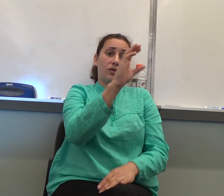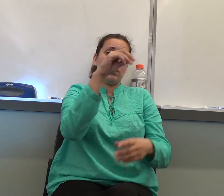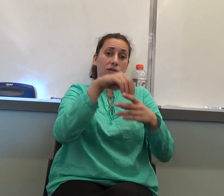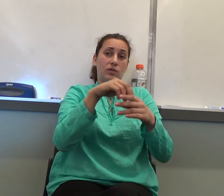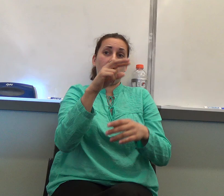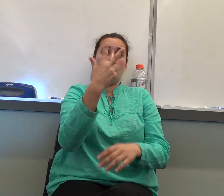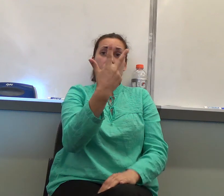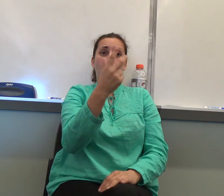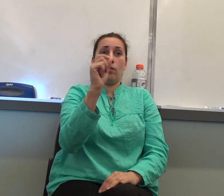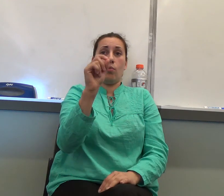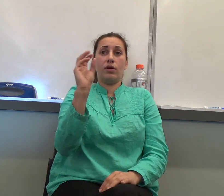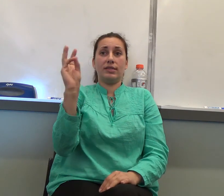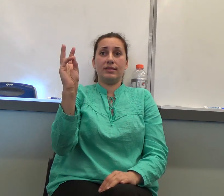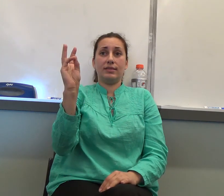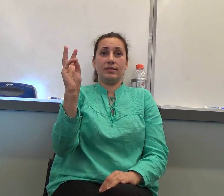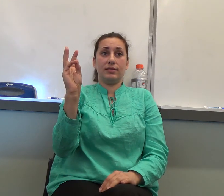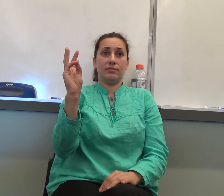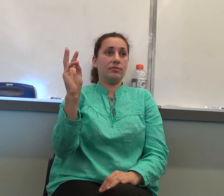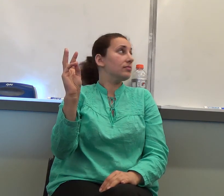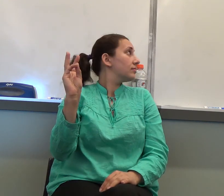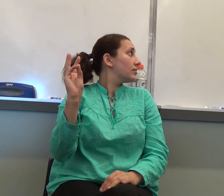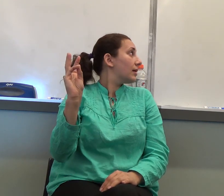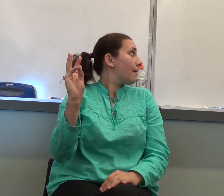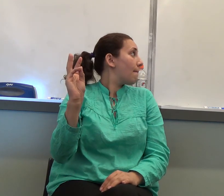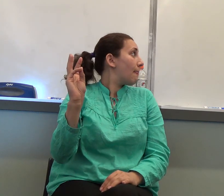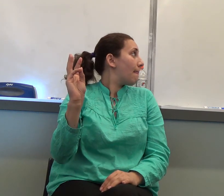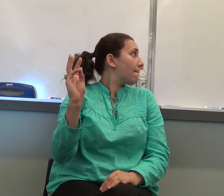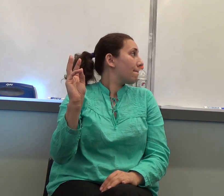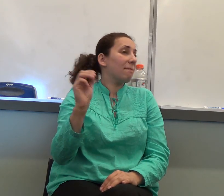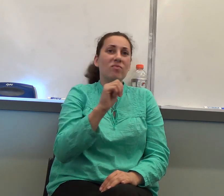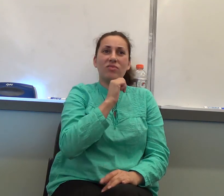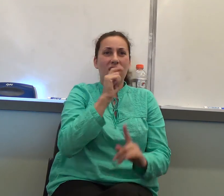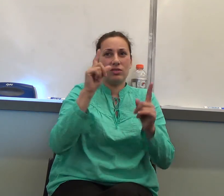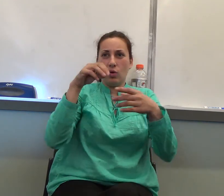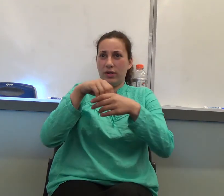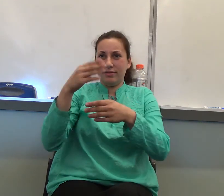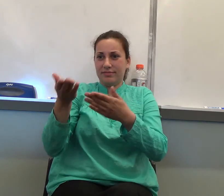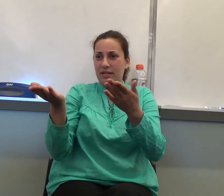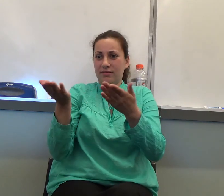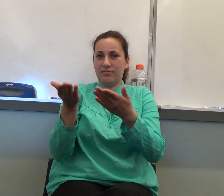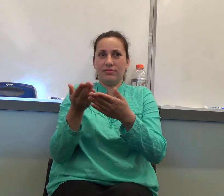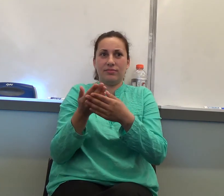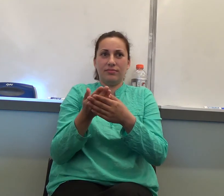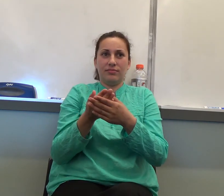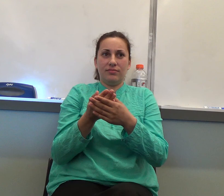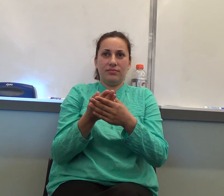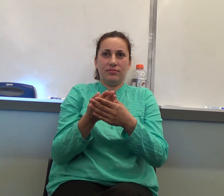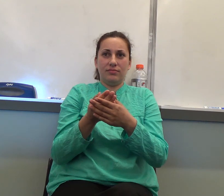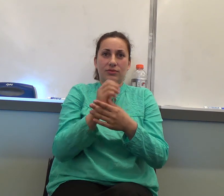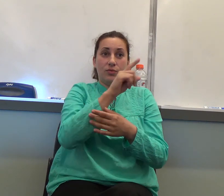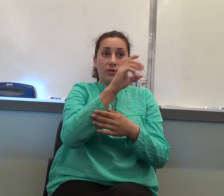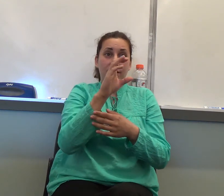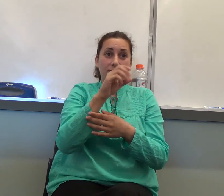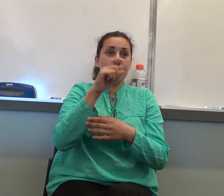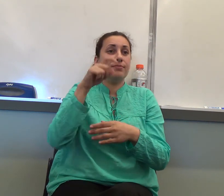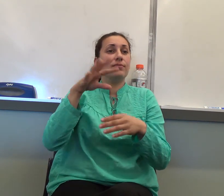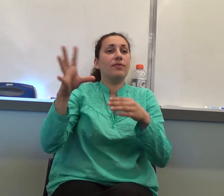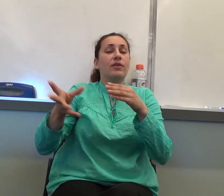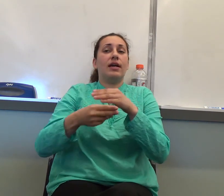Again, bring it up. Doesn't go in there, so it's going to be we'll have to add some zeros in order to get this to